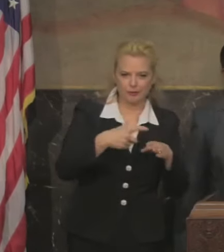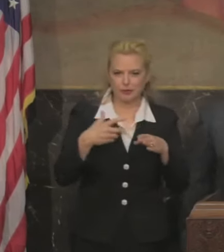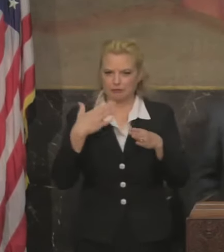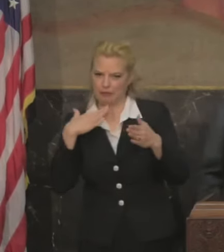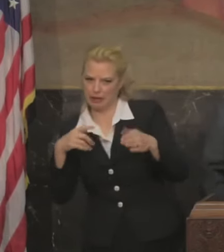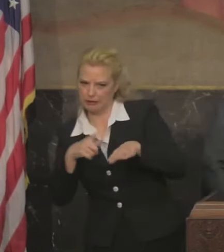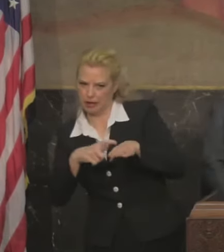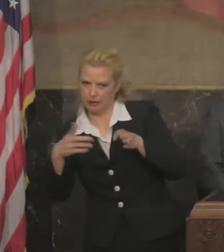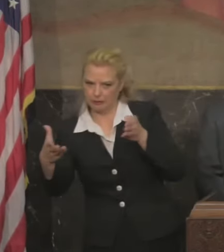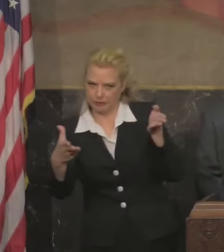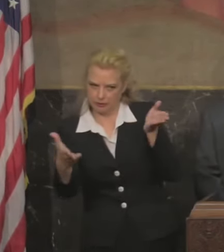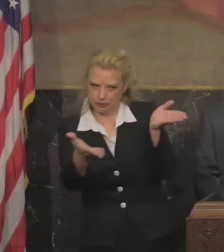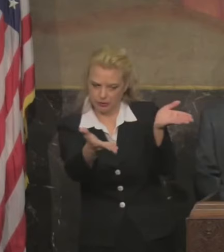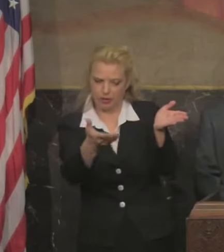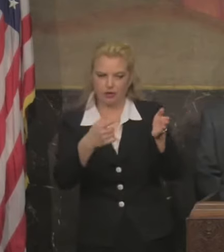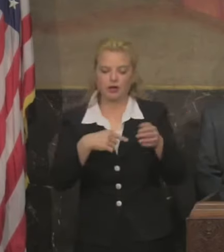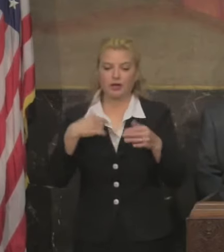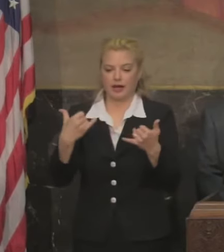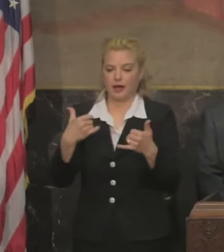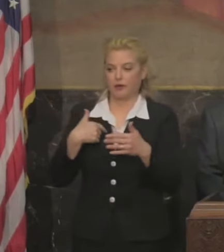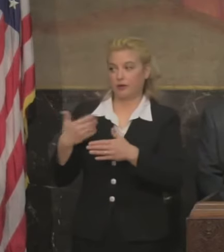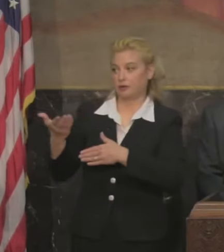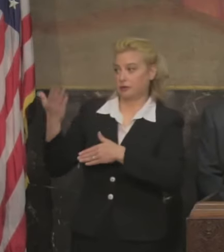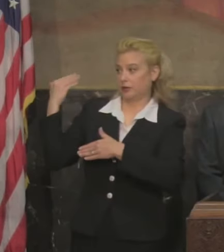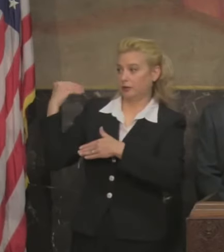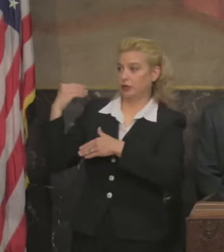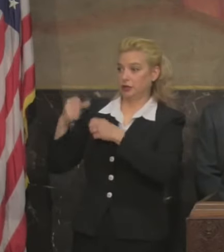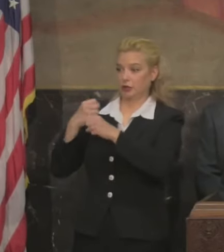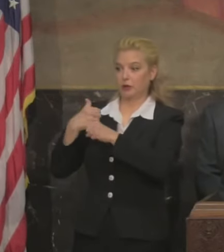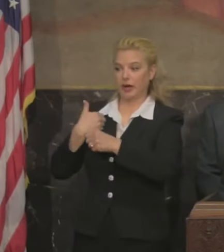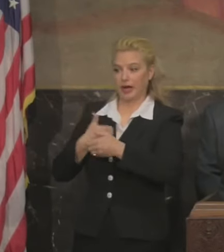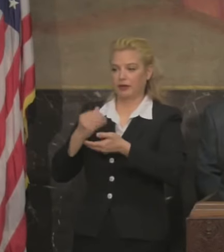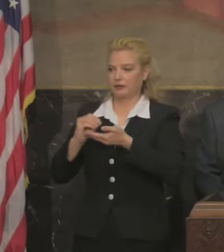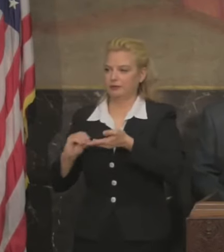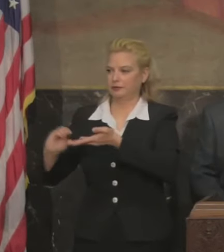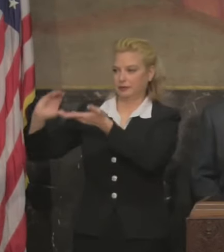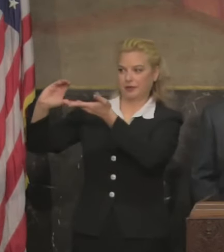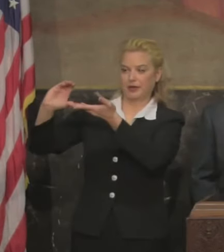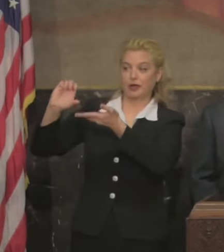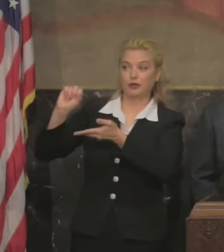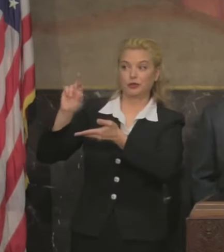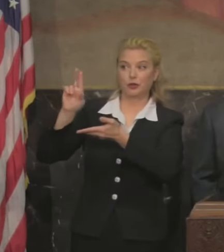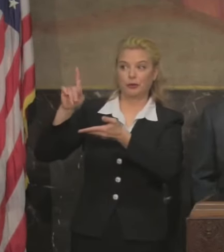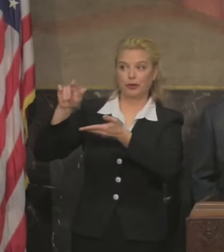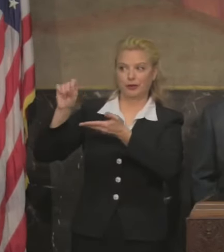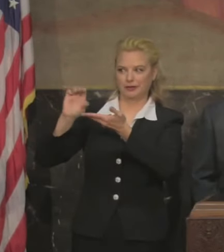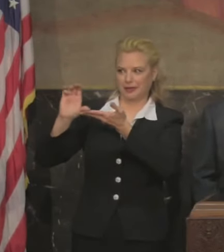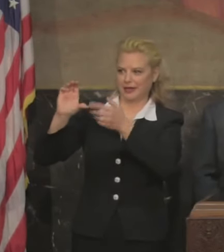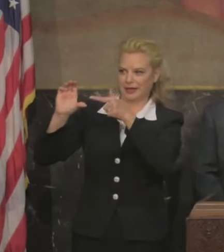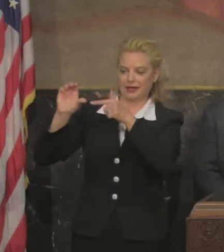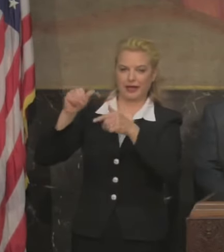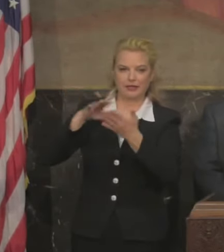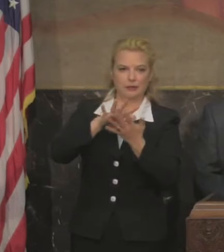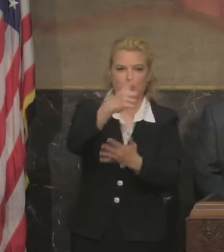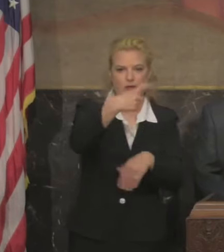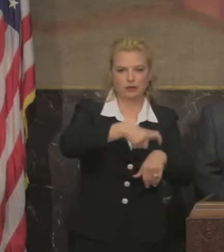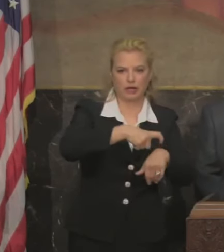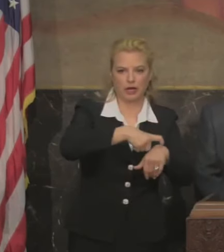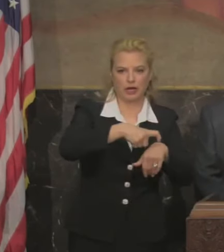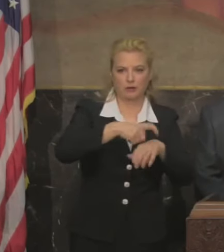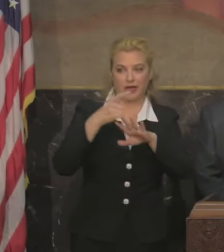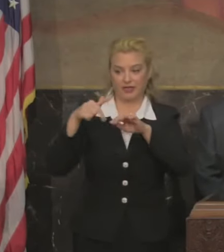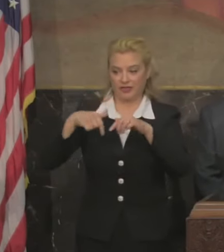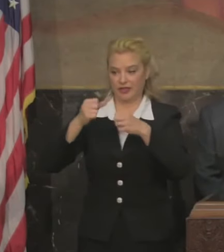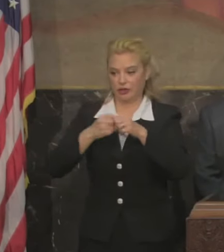at a point where we've done well in the previous year and have a surplus that we can spend on one-time uses, And we have a projected excess this year that we can spend